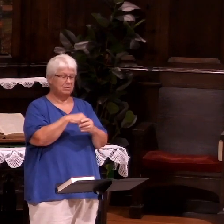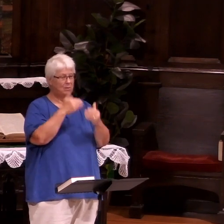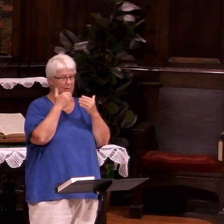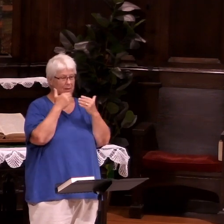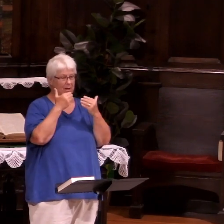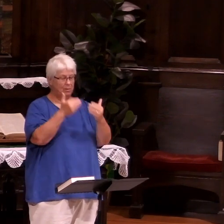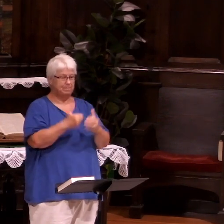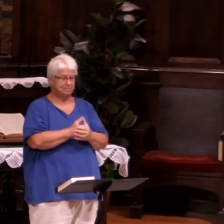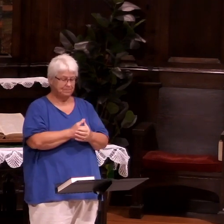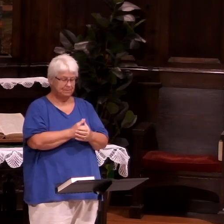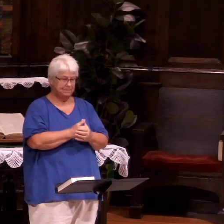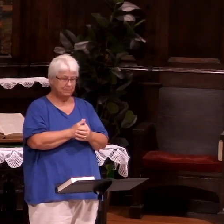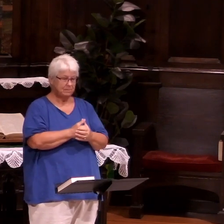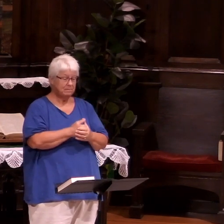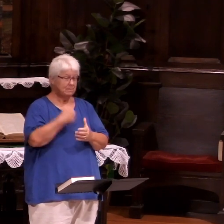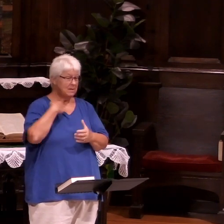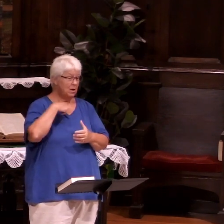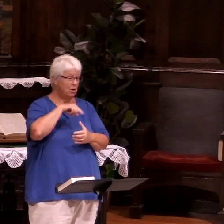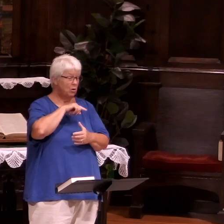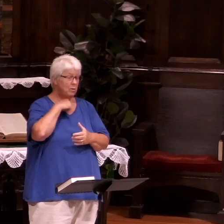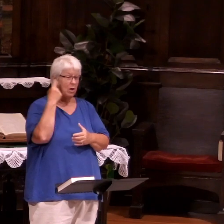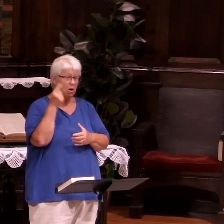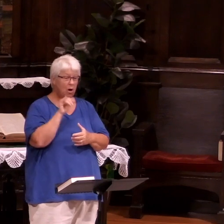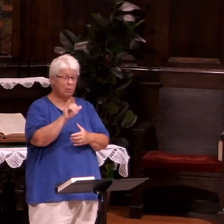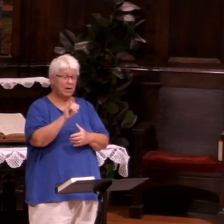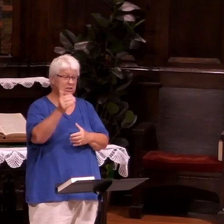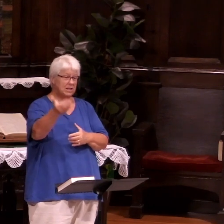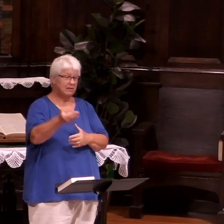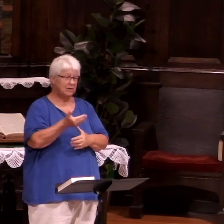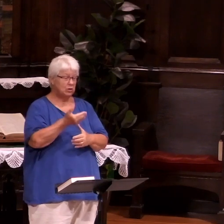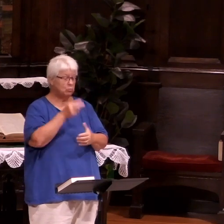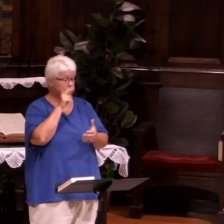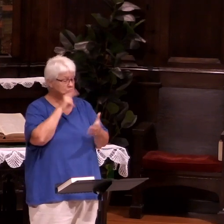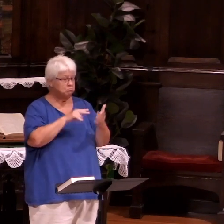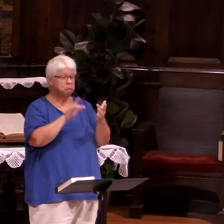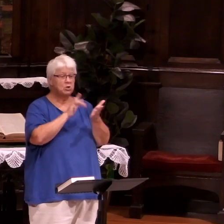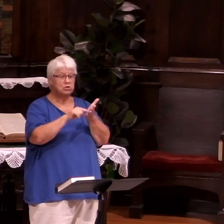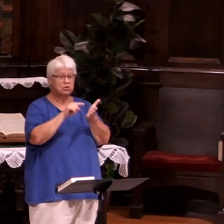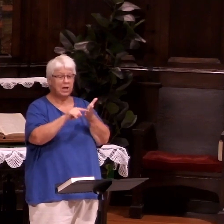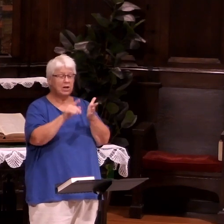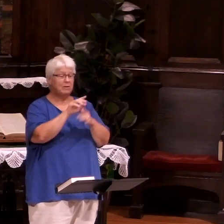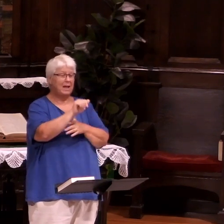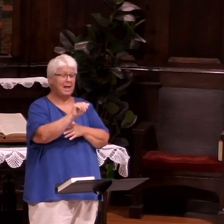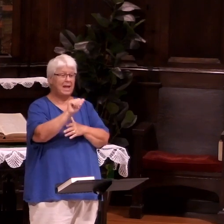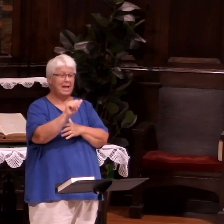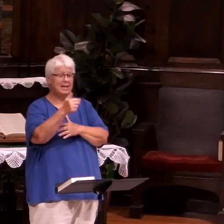you. Friends, we always invite you to check out our website,